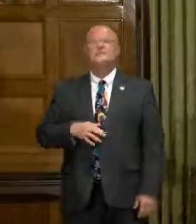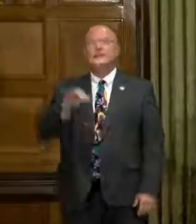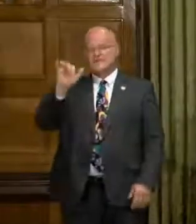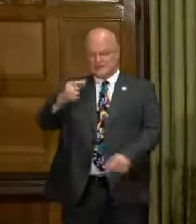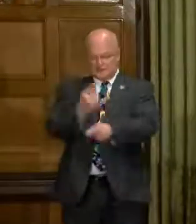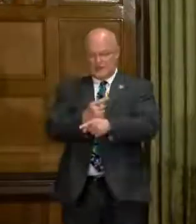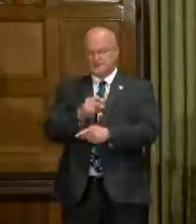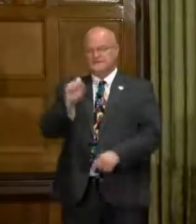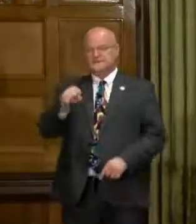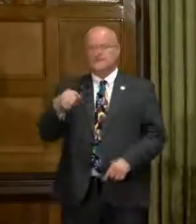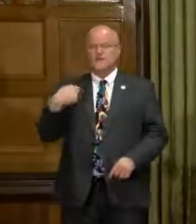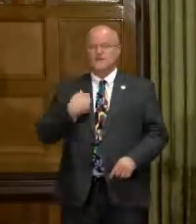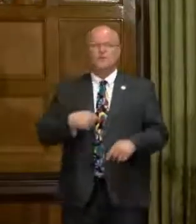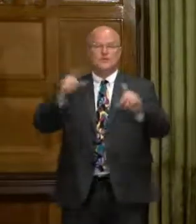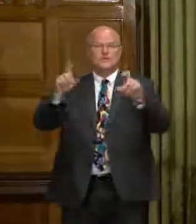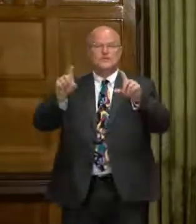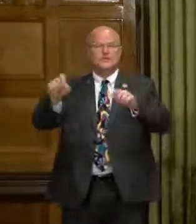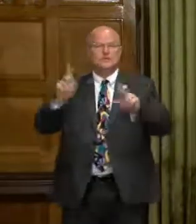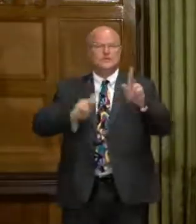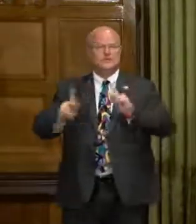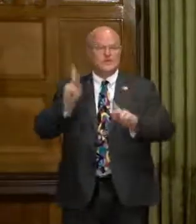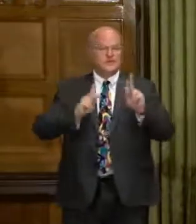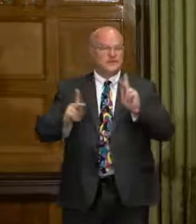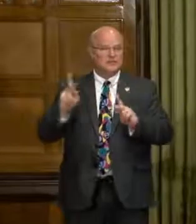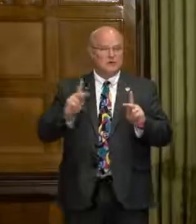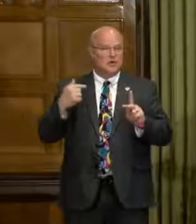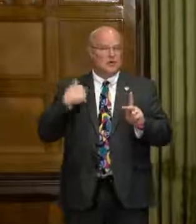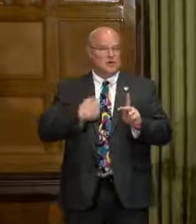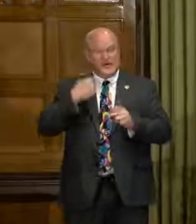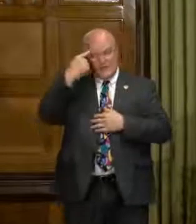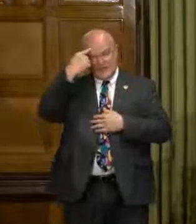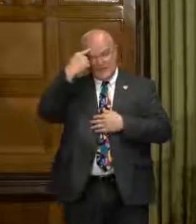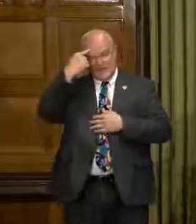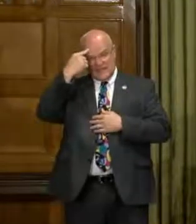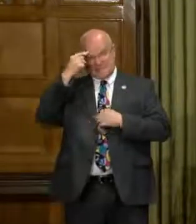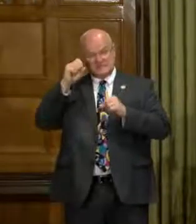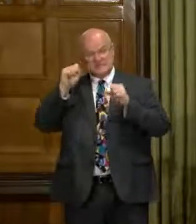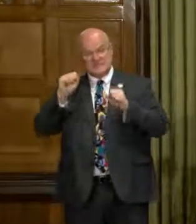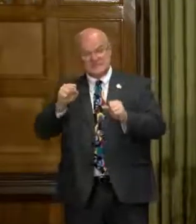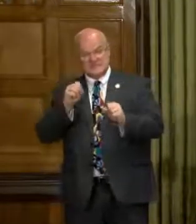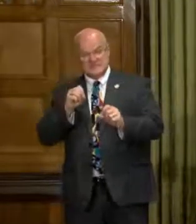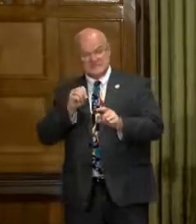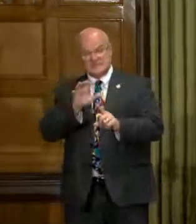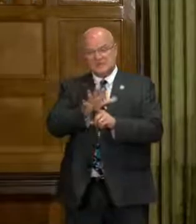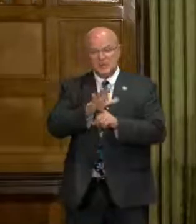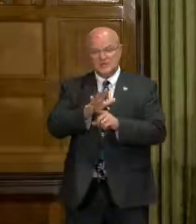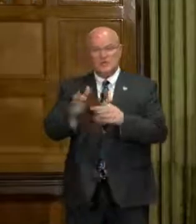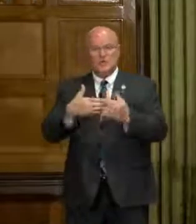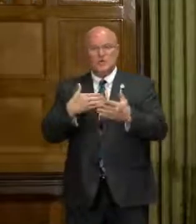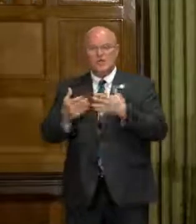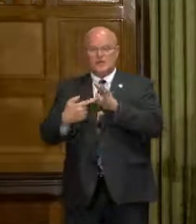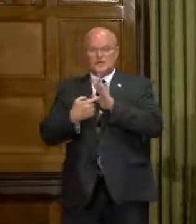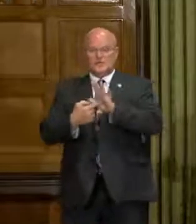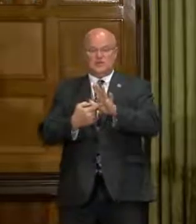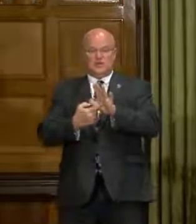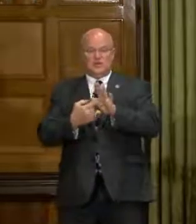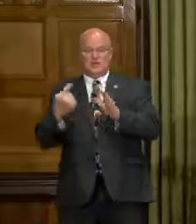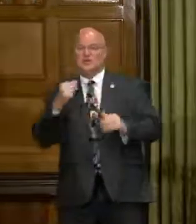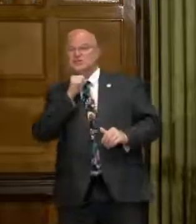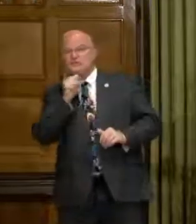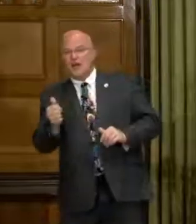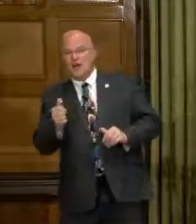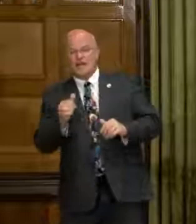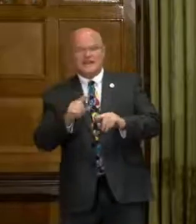That is correct. We are testing people who we consider to be potentially exposed, whether they have symptoms or not, and